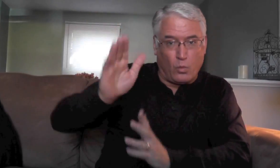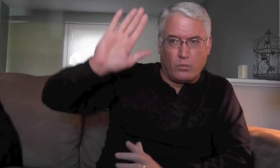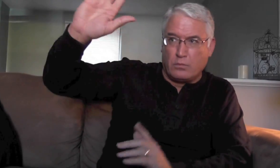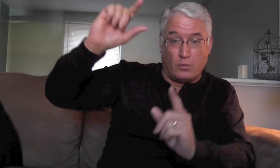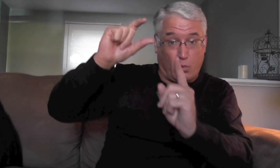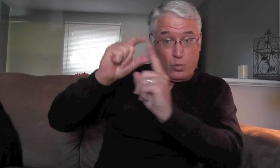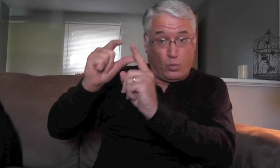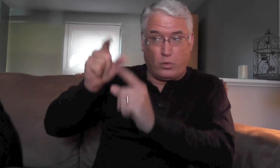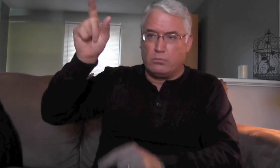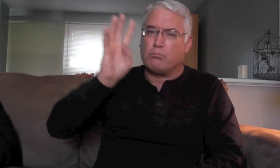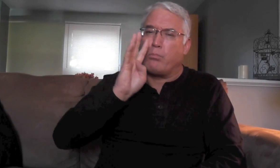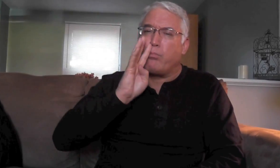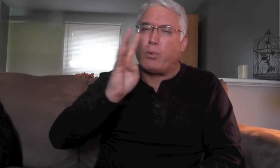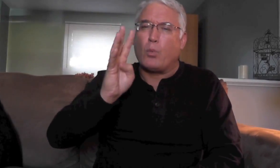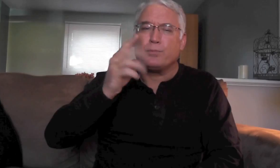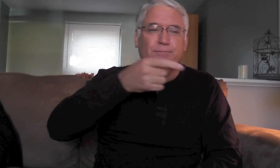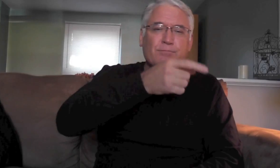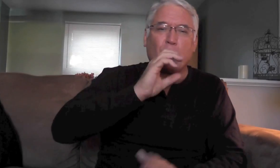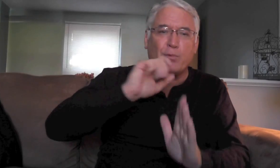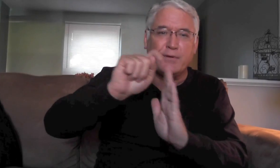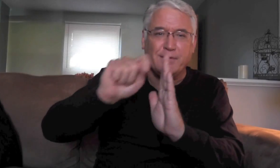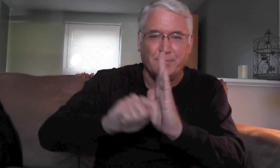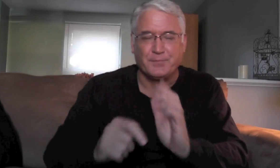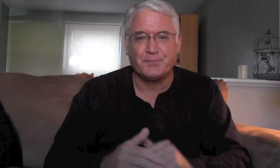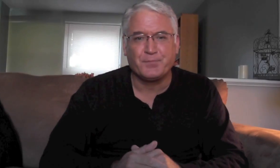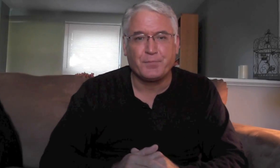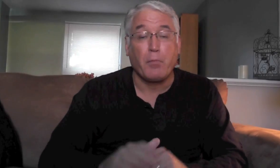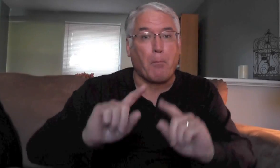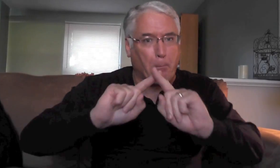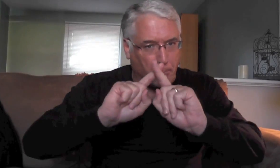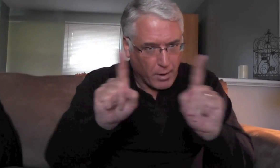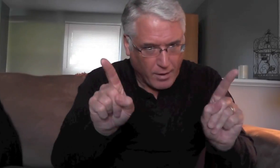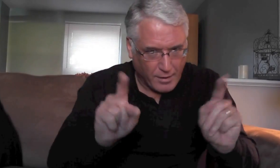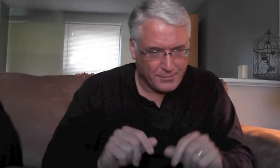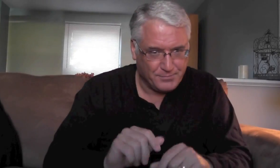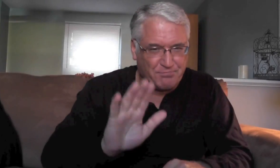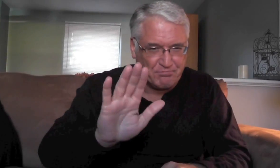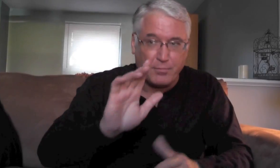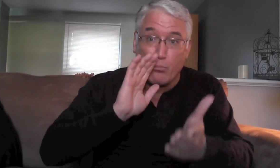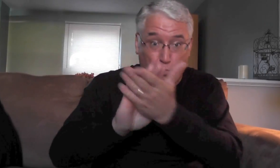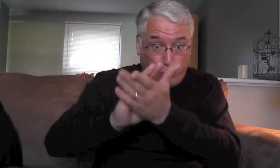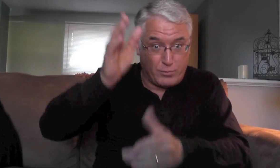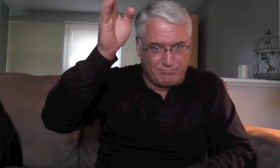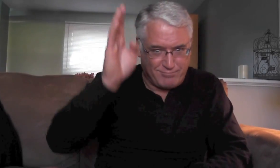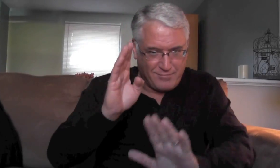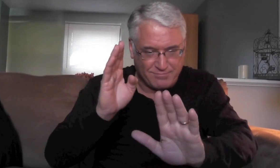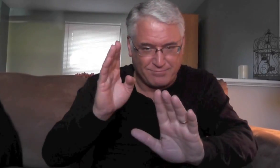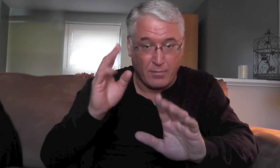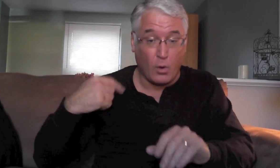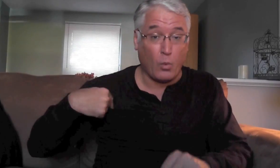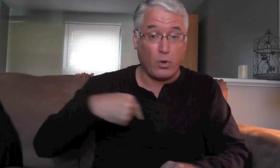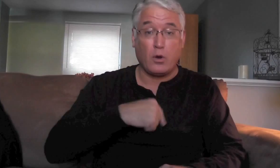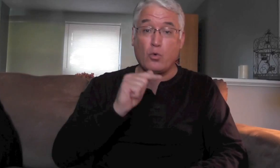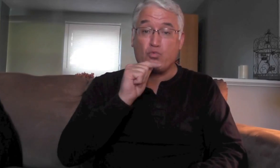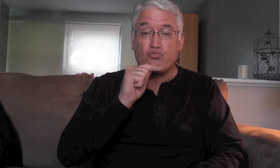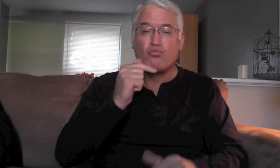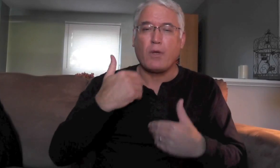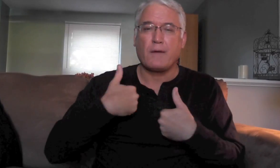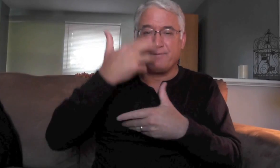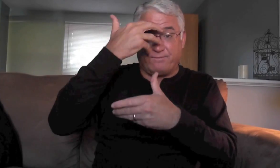to through his word in the Old Testament. But, praise God, we who